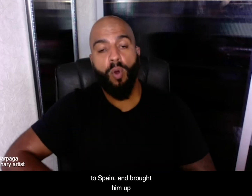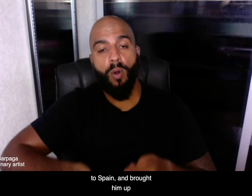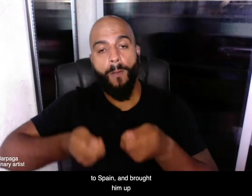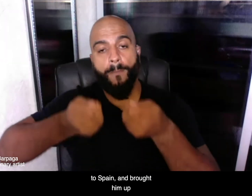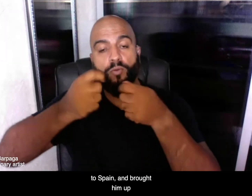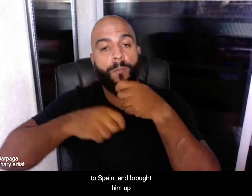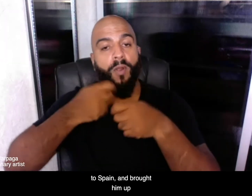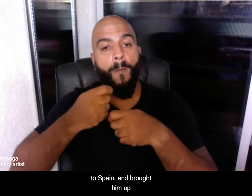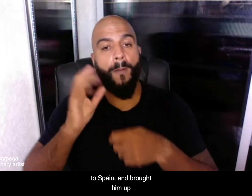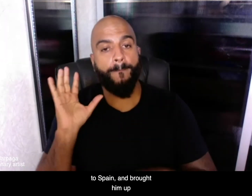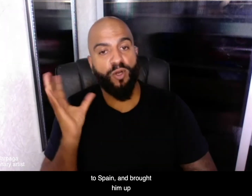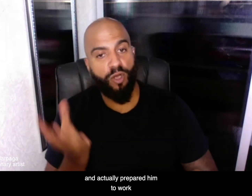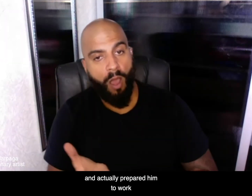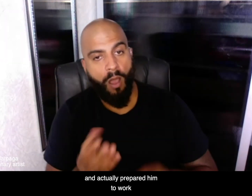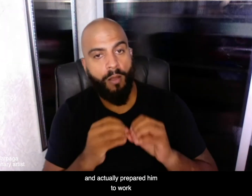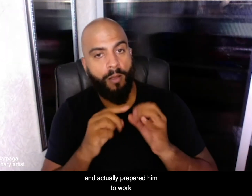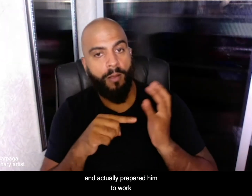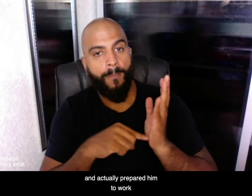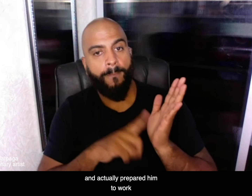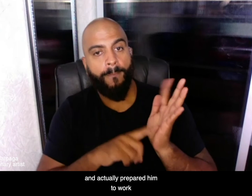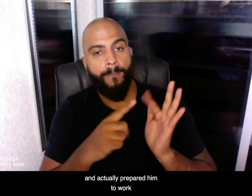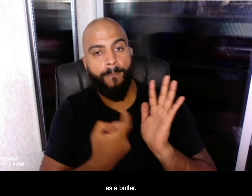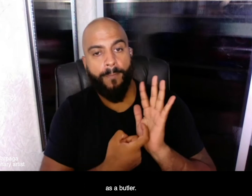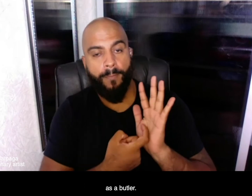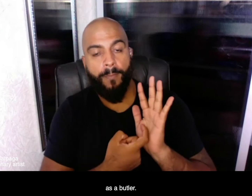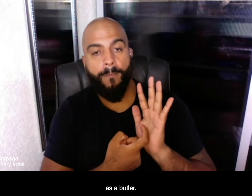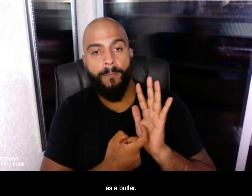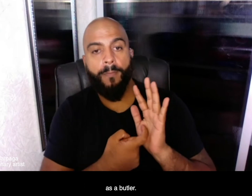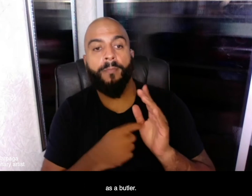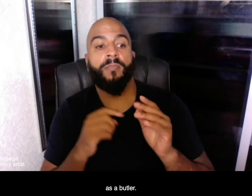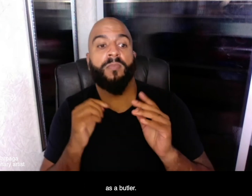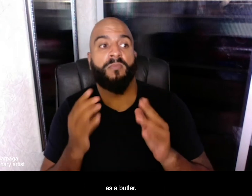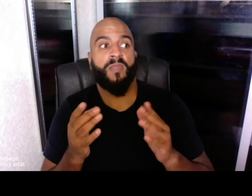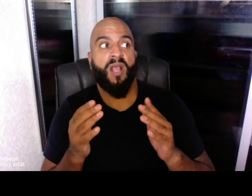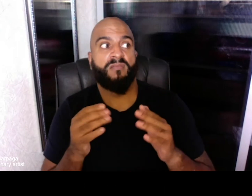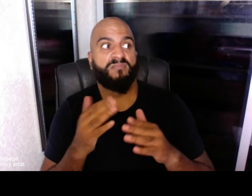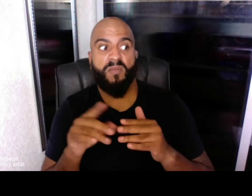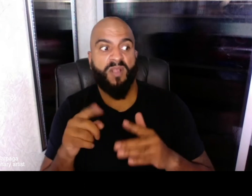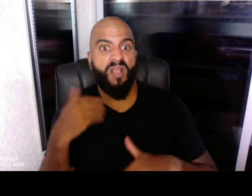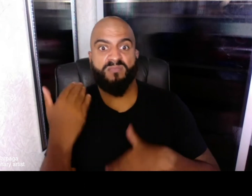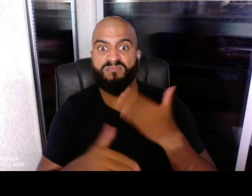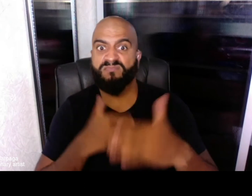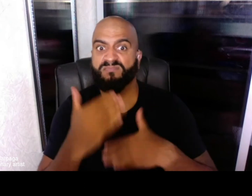Spain and brought him up and actually prepared him to work as a butler.